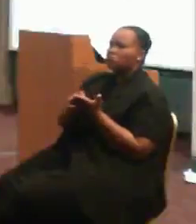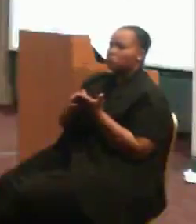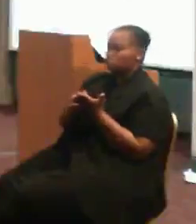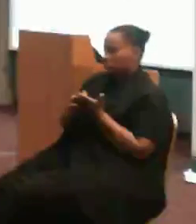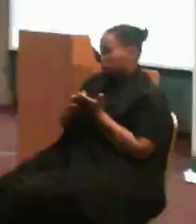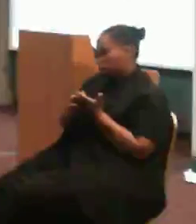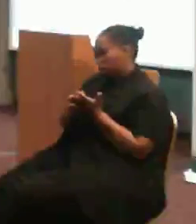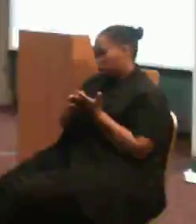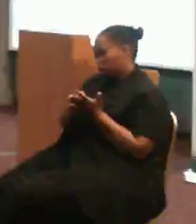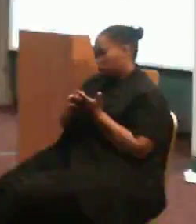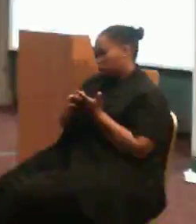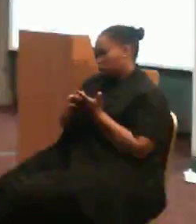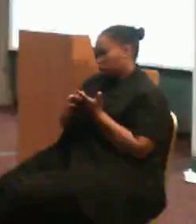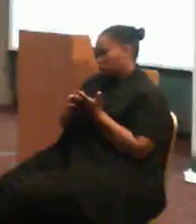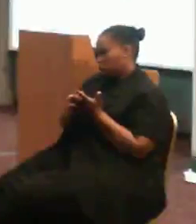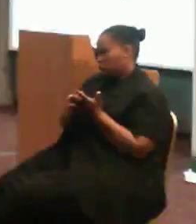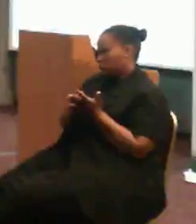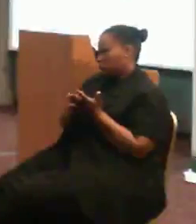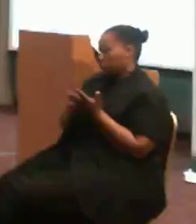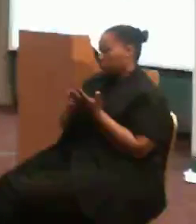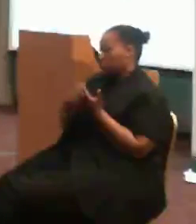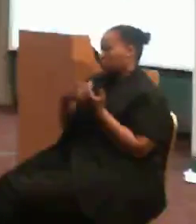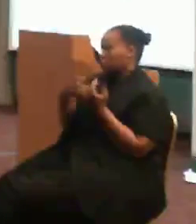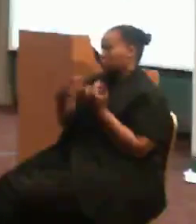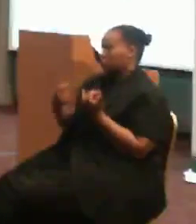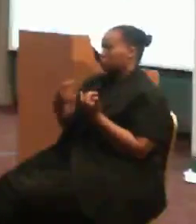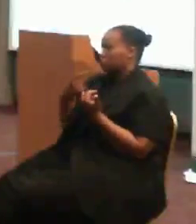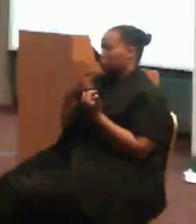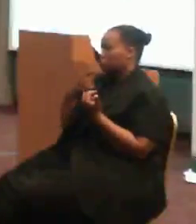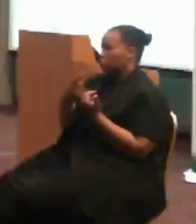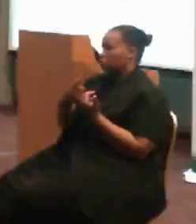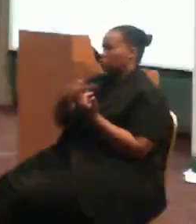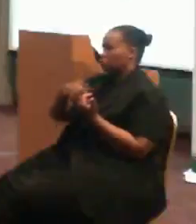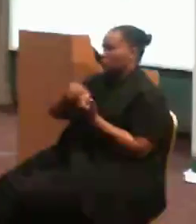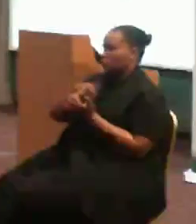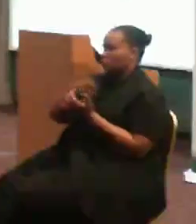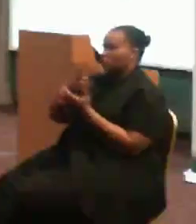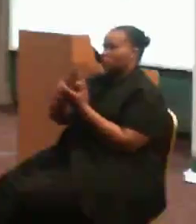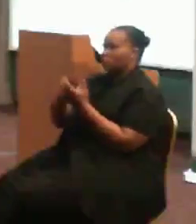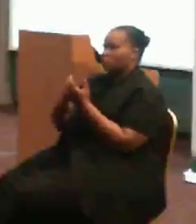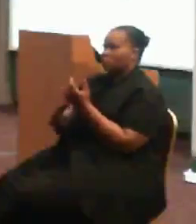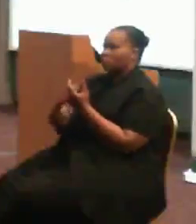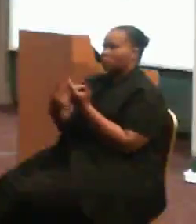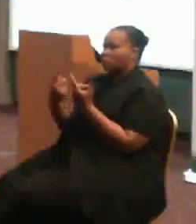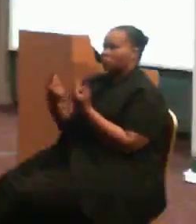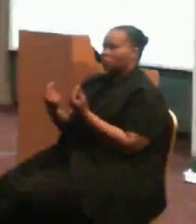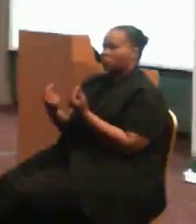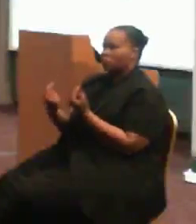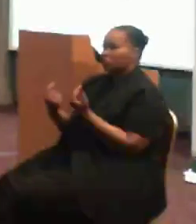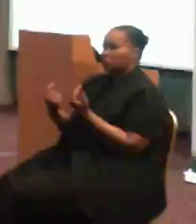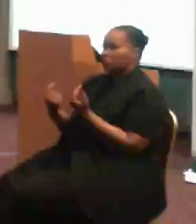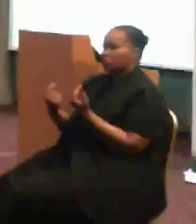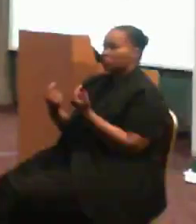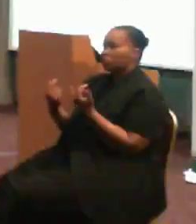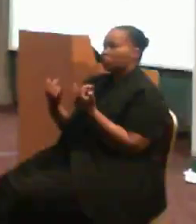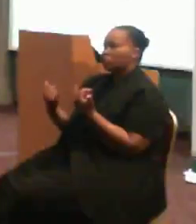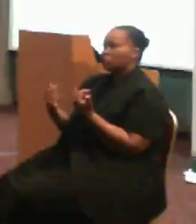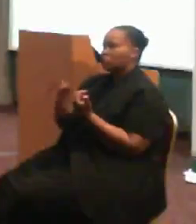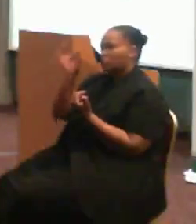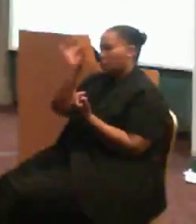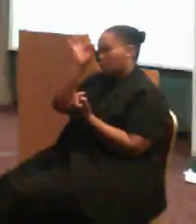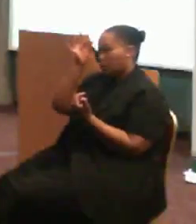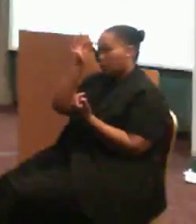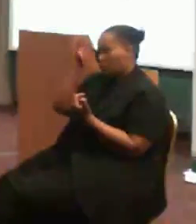In fact, they do a combination of both. Now, government is not injecting capital. What it does is give